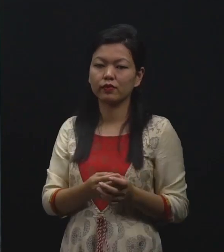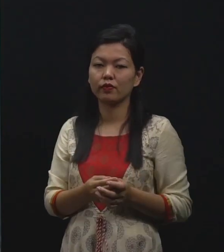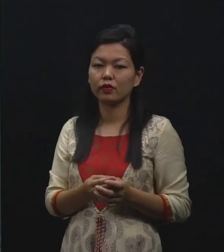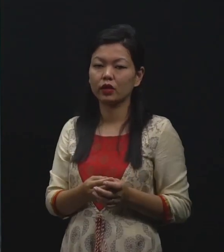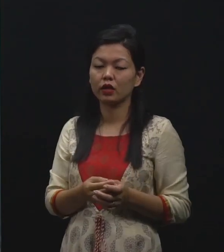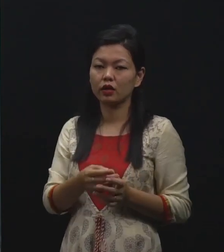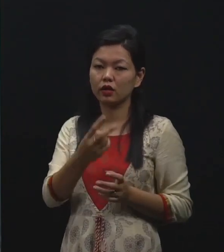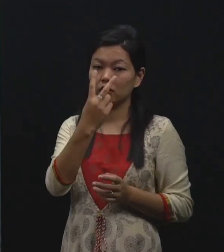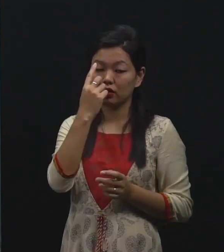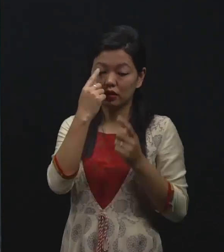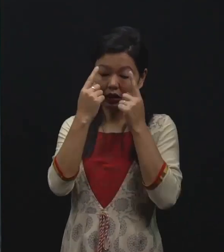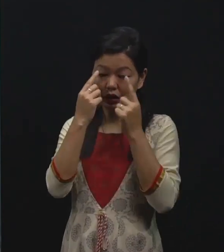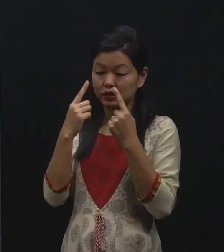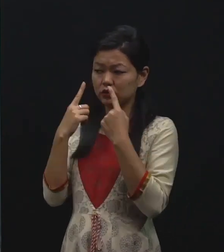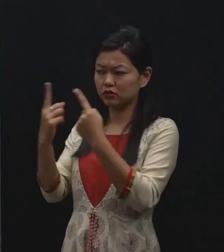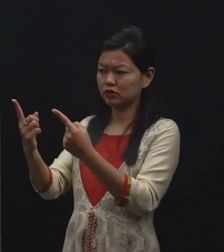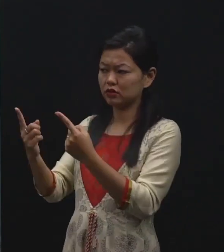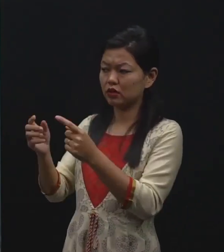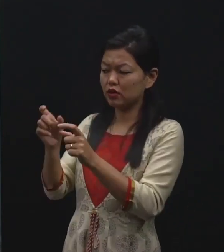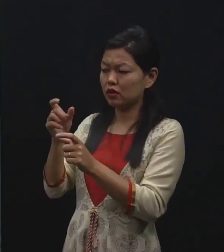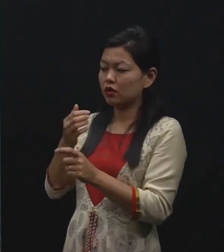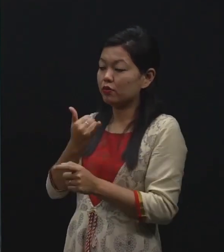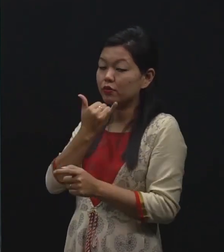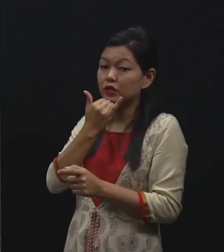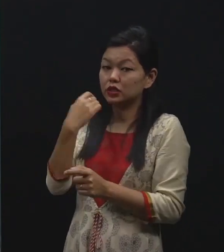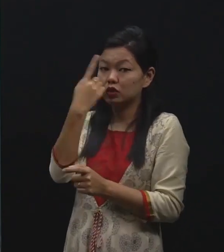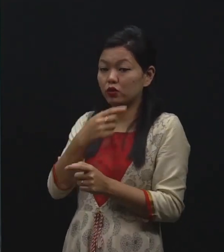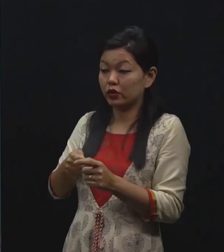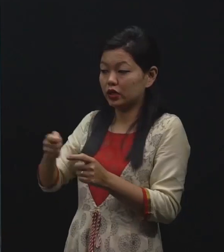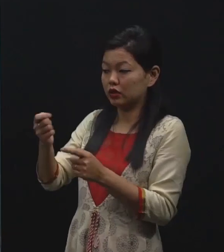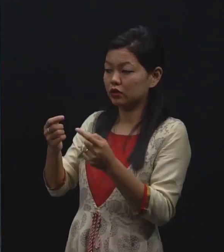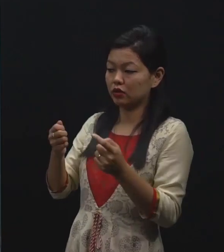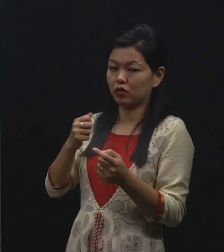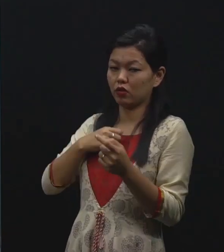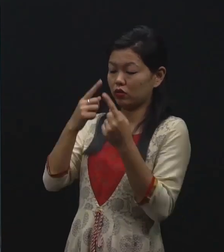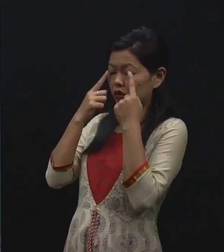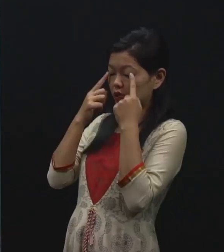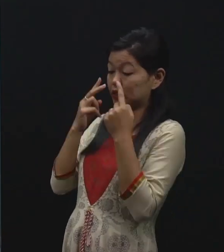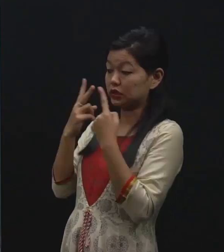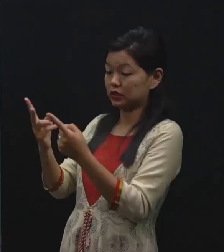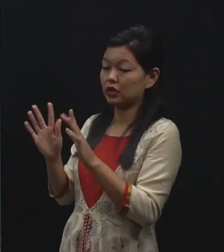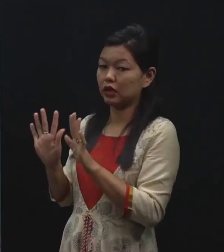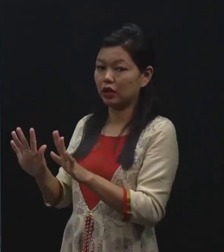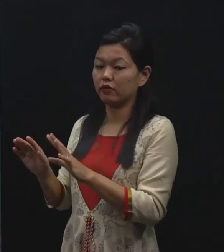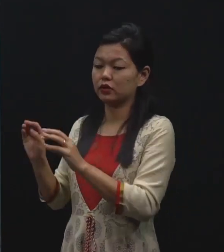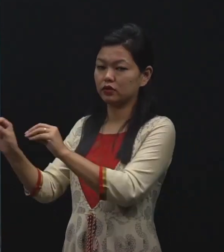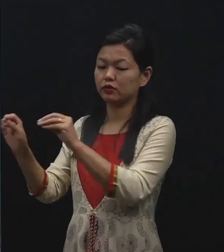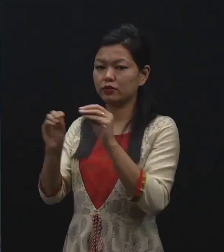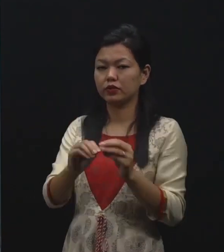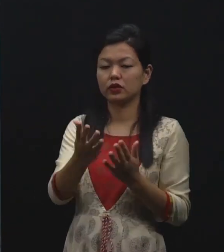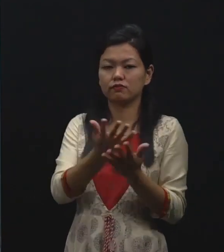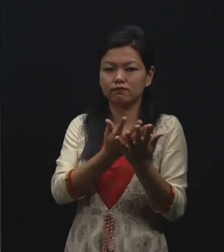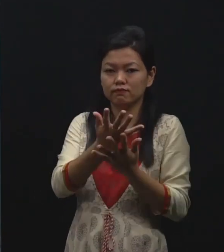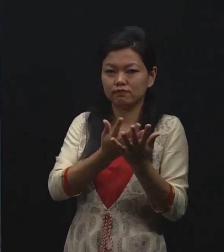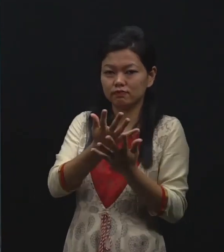some eyewitnesses has to be there, right. And usually it takes a lot of time, and a lot of persons are also involved in the cases.